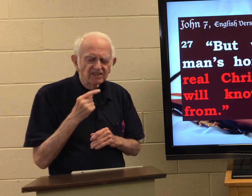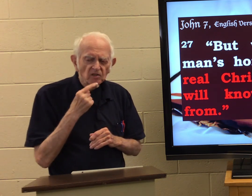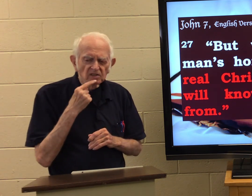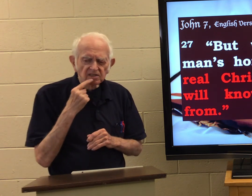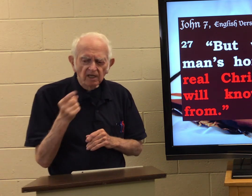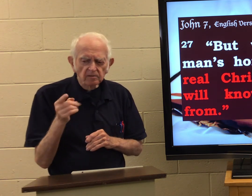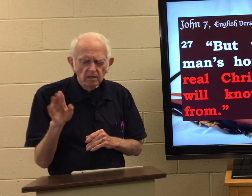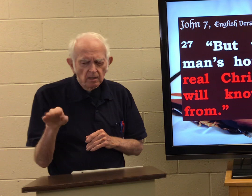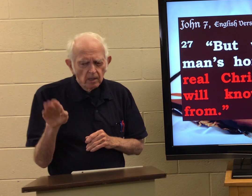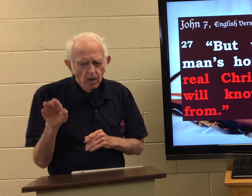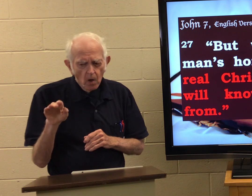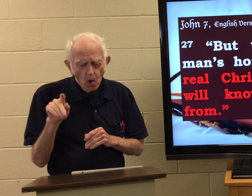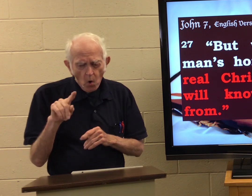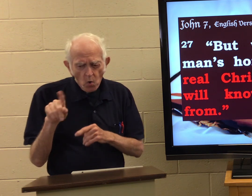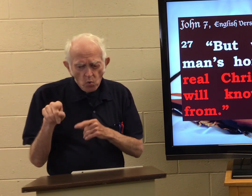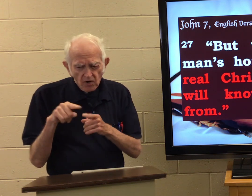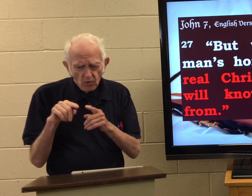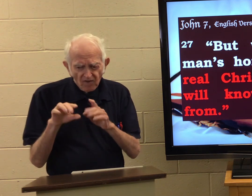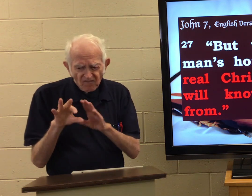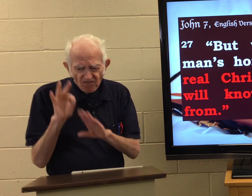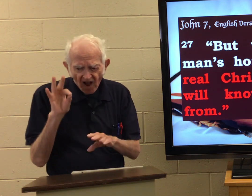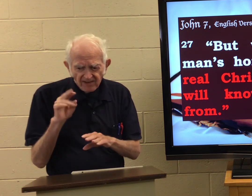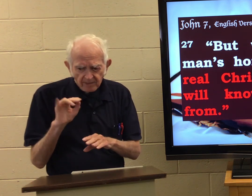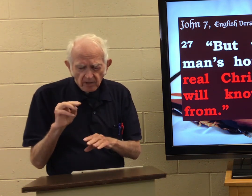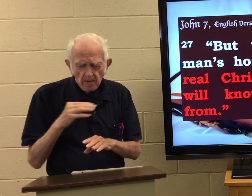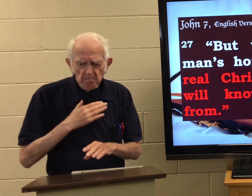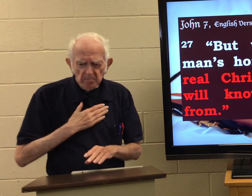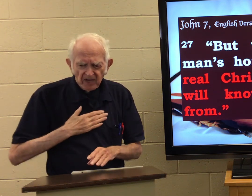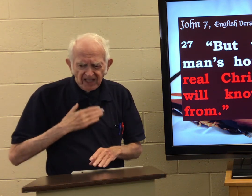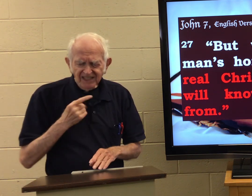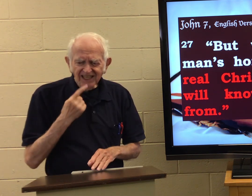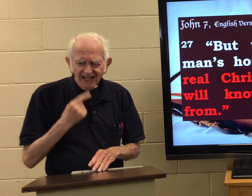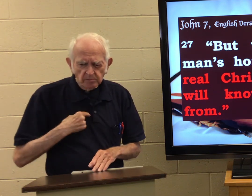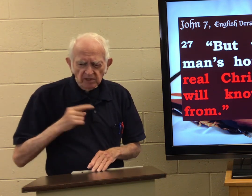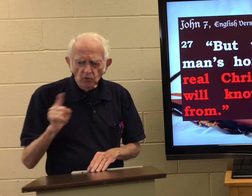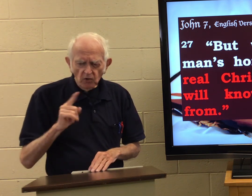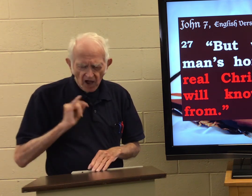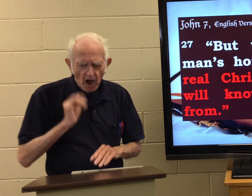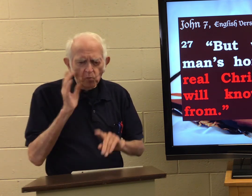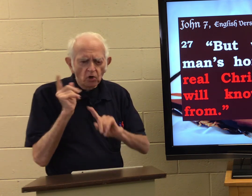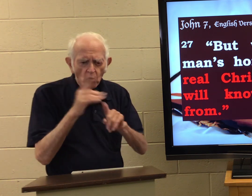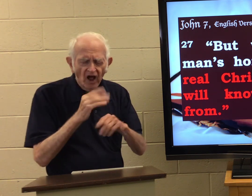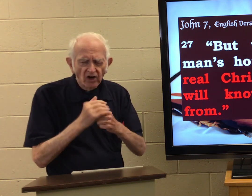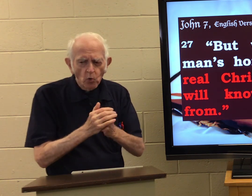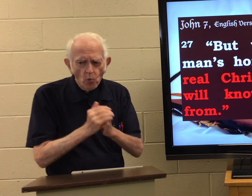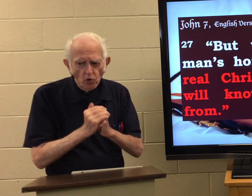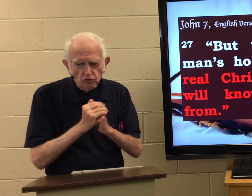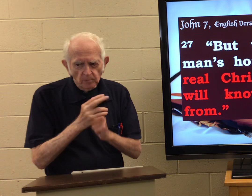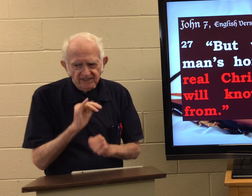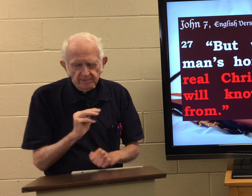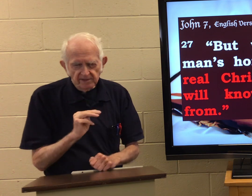So he said to the wise men, "When you find him, please tell me where so I can go and worship him."